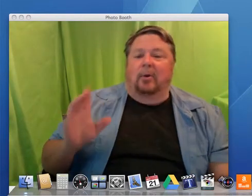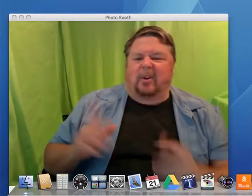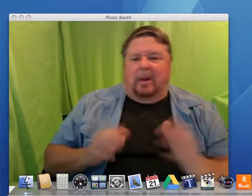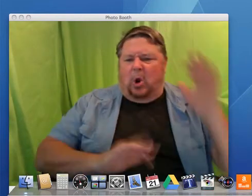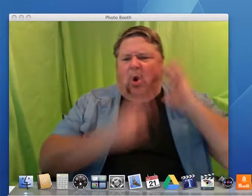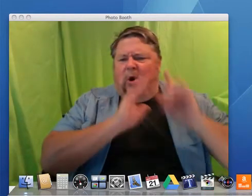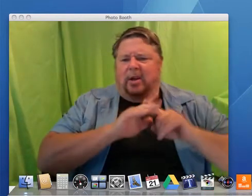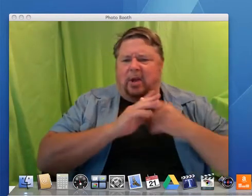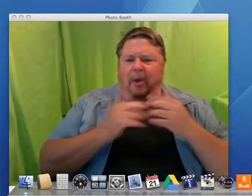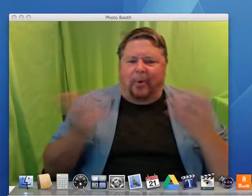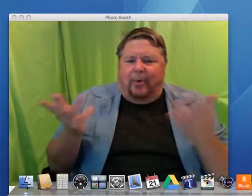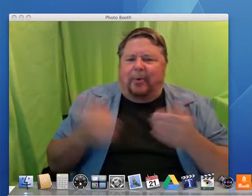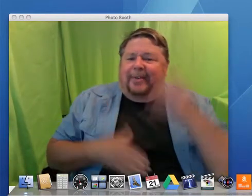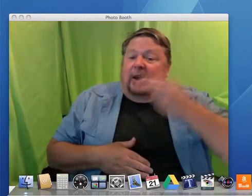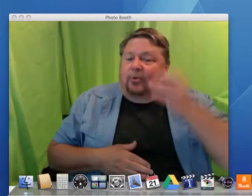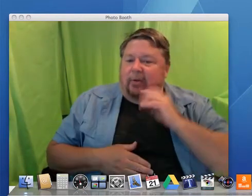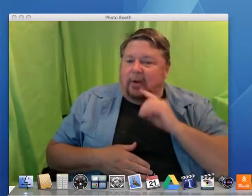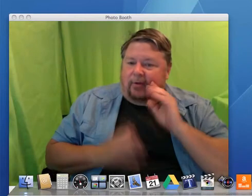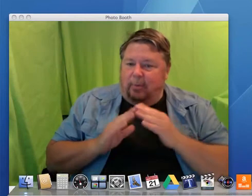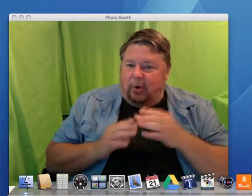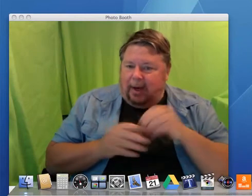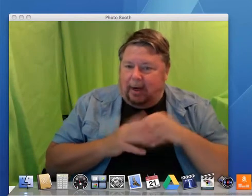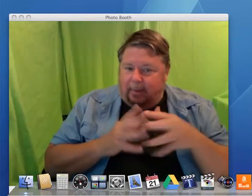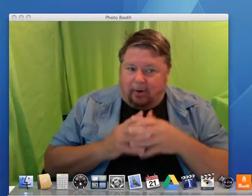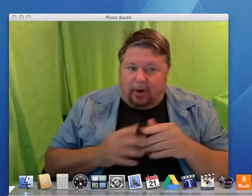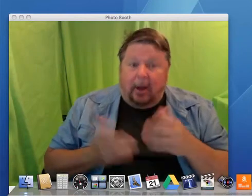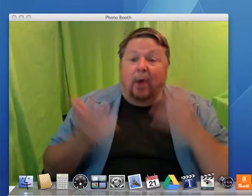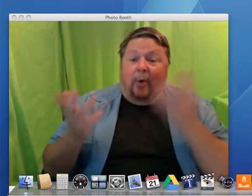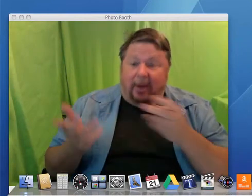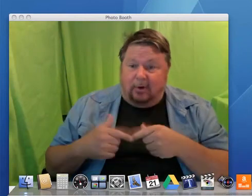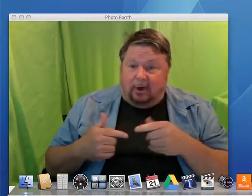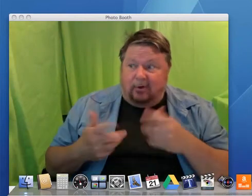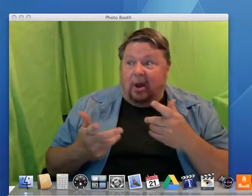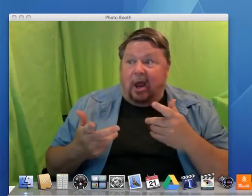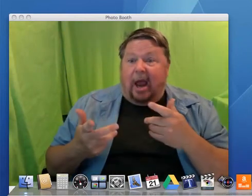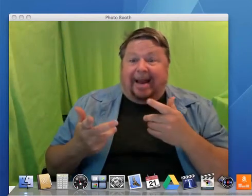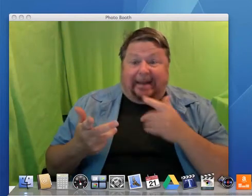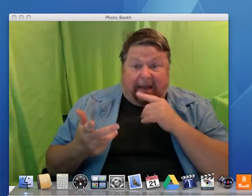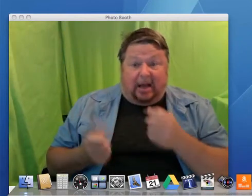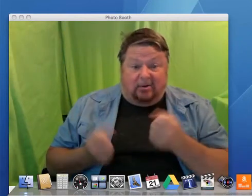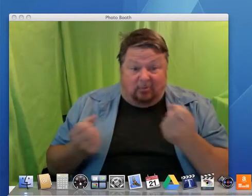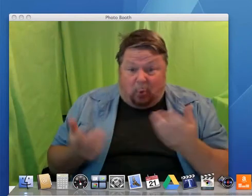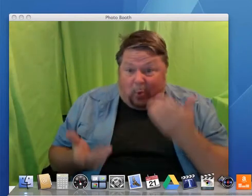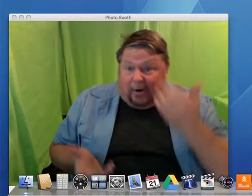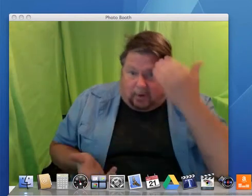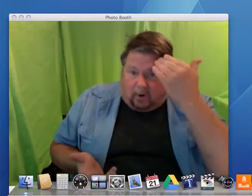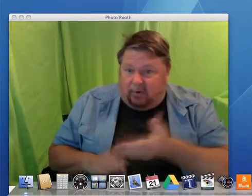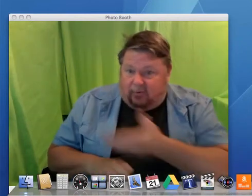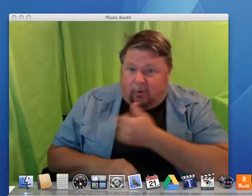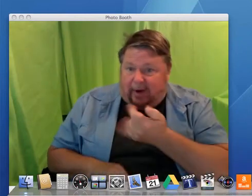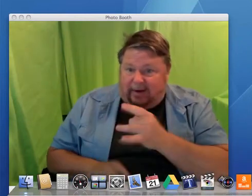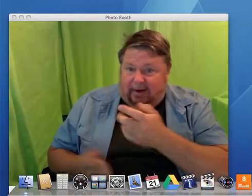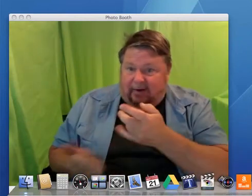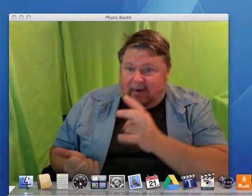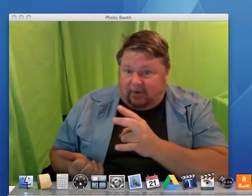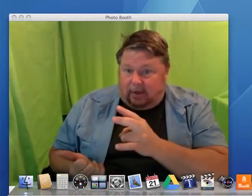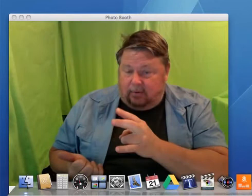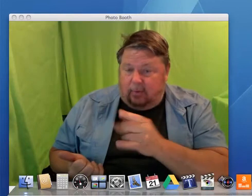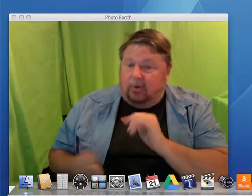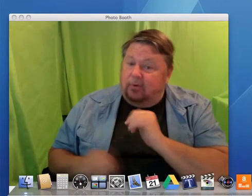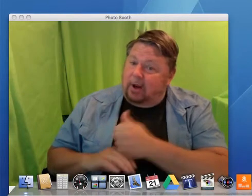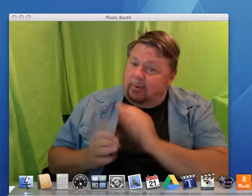This is like, well, what's the history of the deaf community in America? Well, the history is not well known before